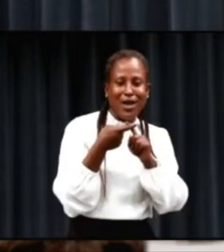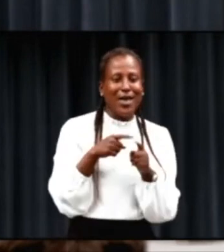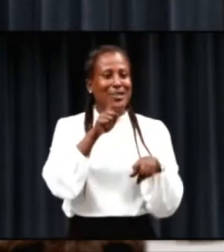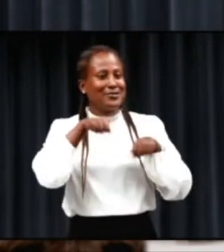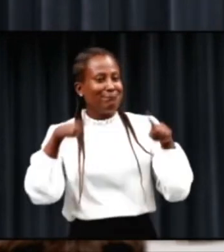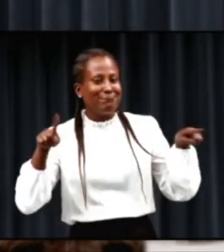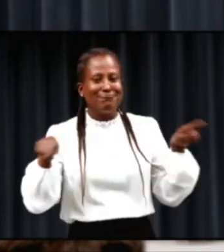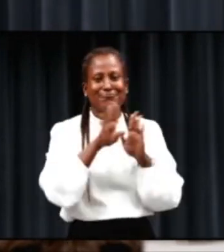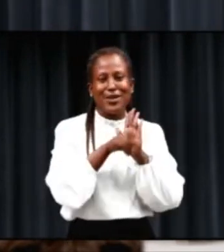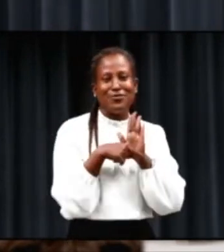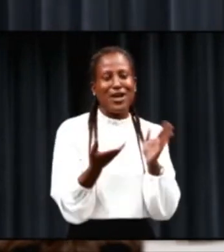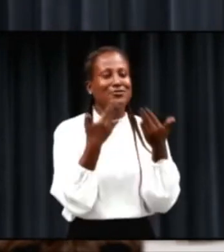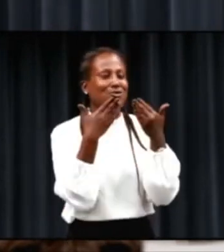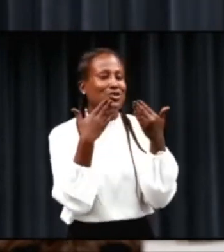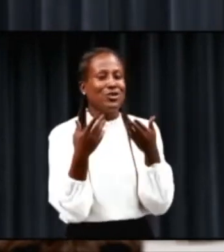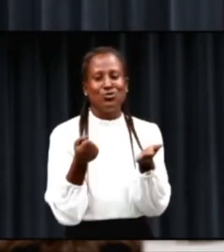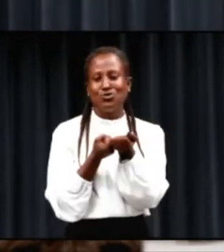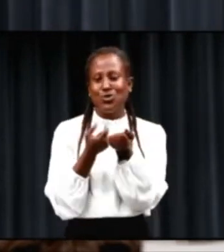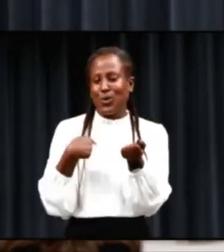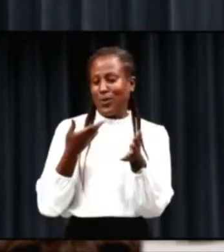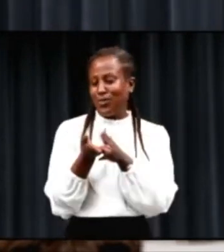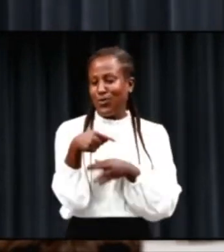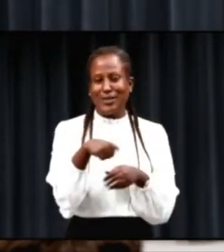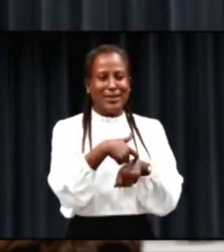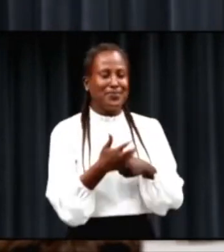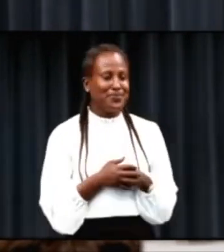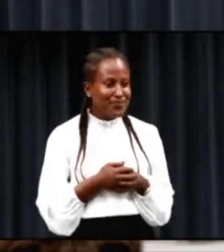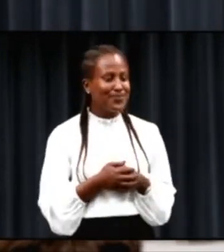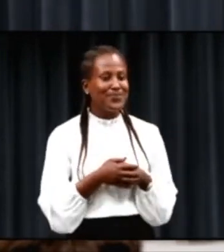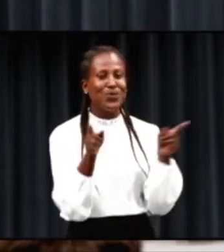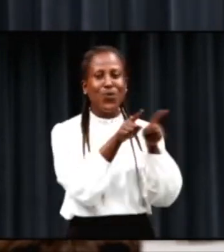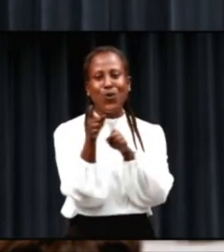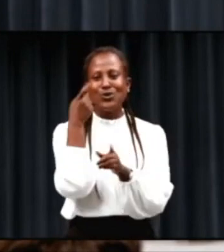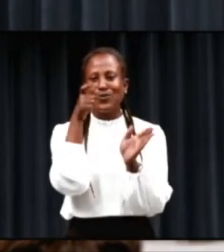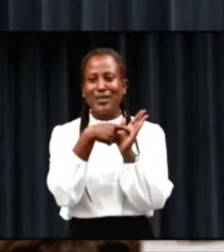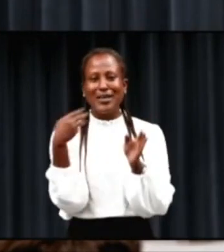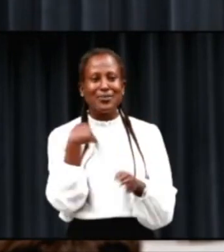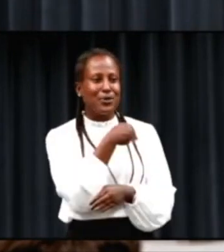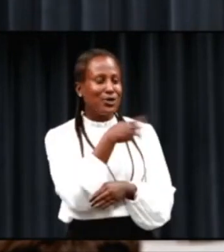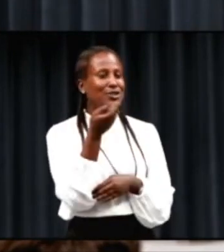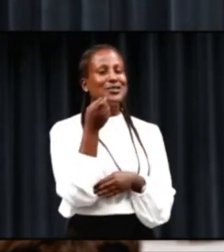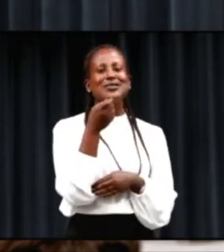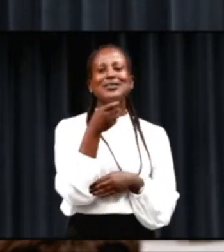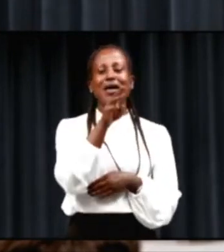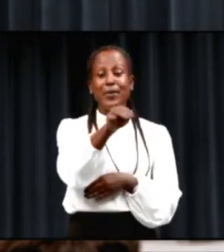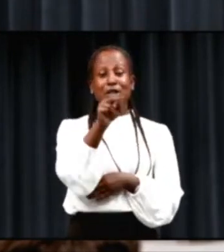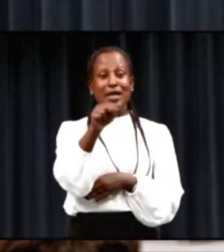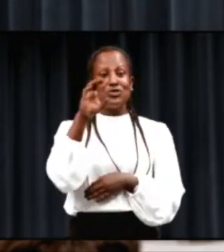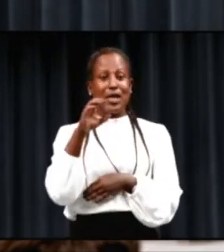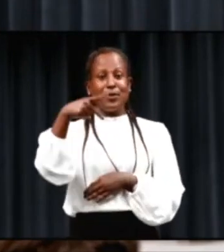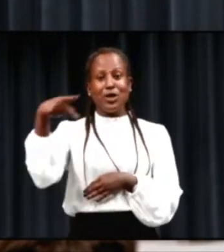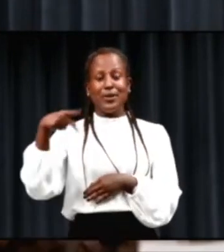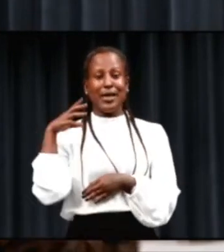are here to support me in this endeavor. I also want to recognize members of the Maryland National Capital Park